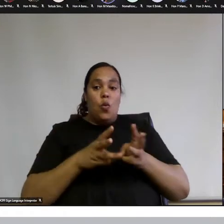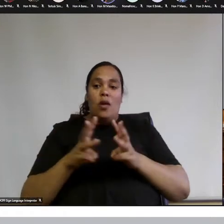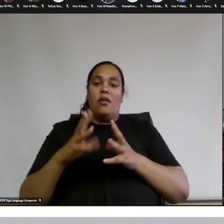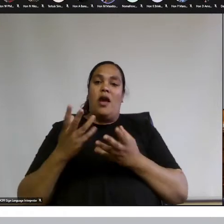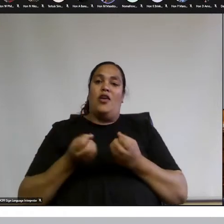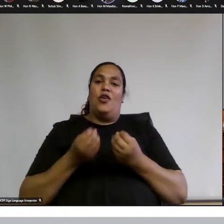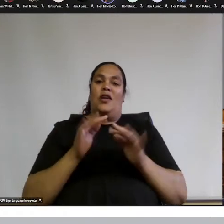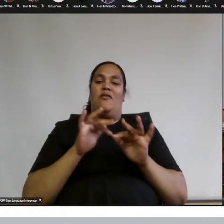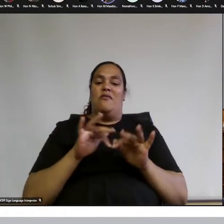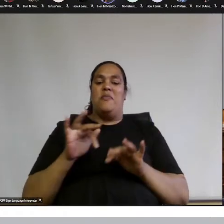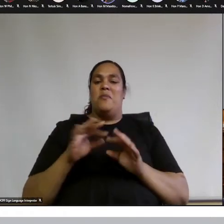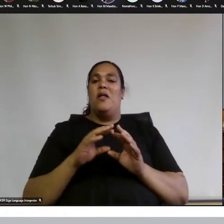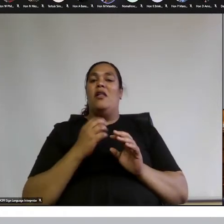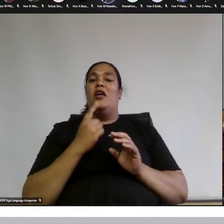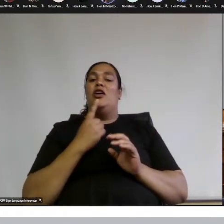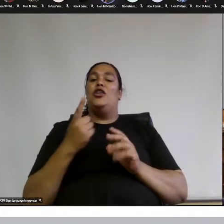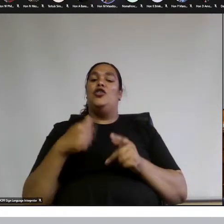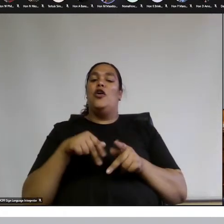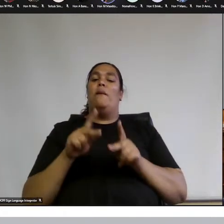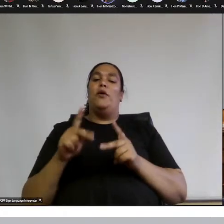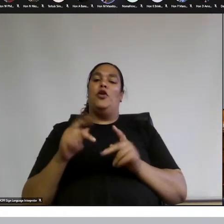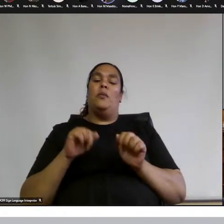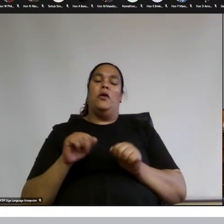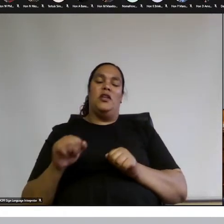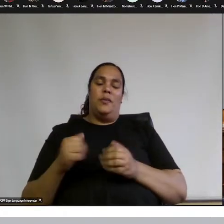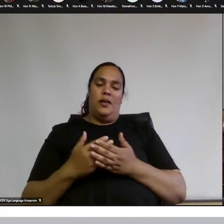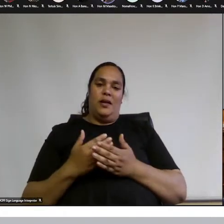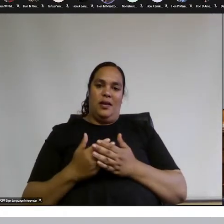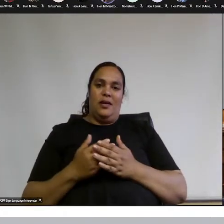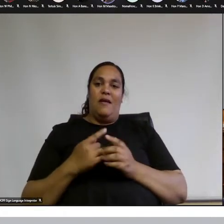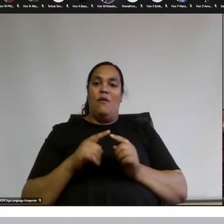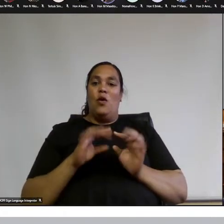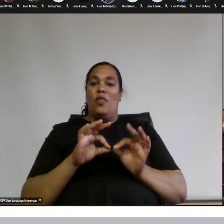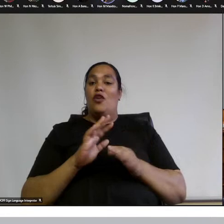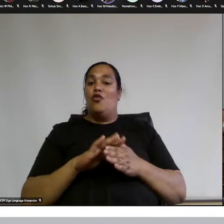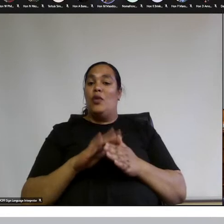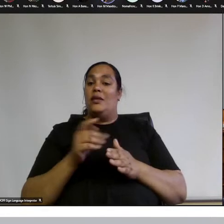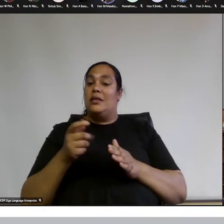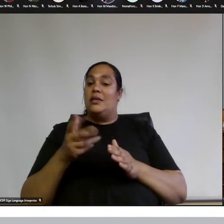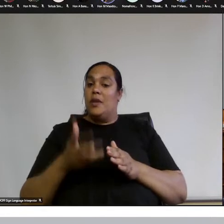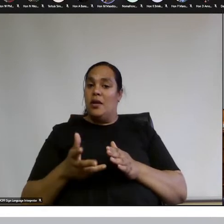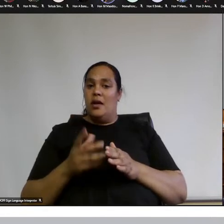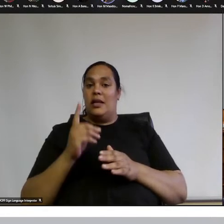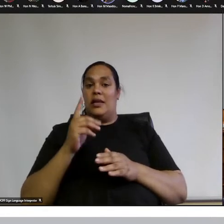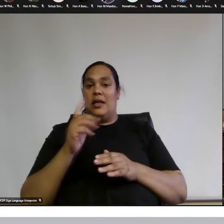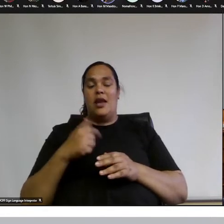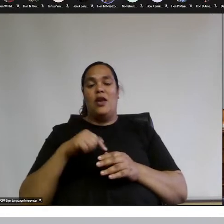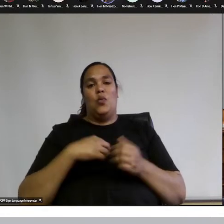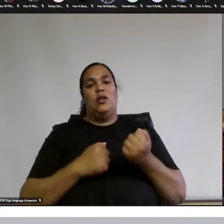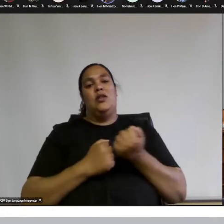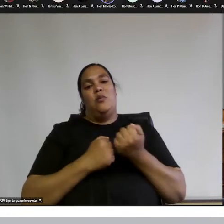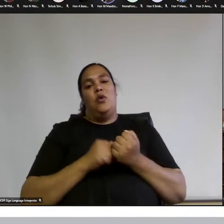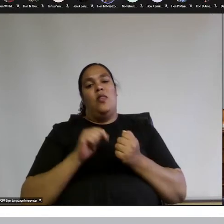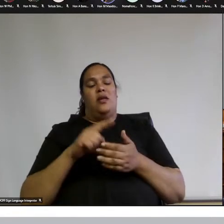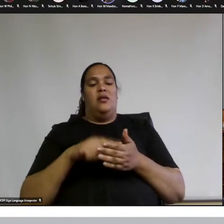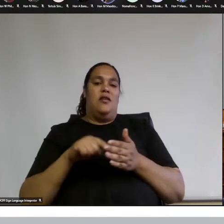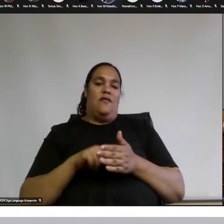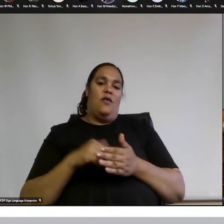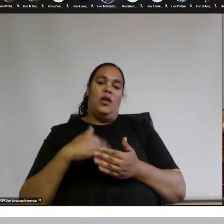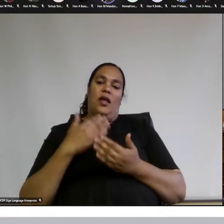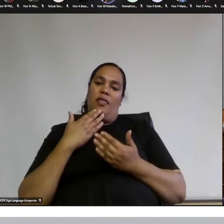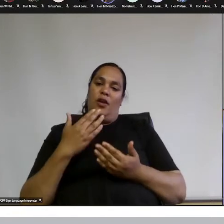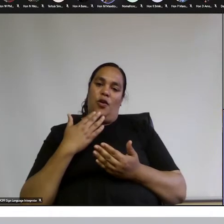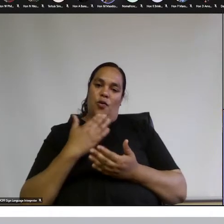give residents every opportunity possible. For this reason, Speaker, the DA support this vote. I thank